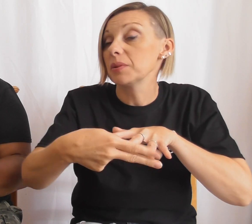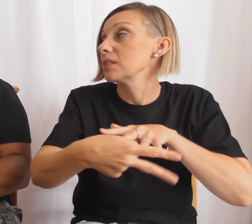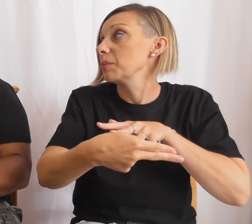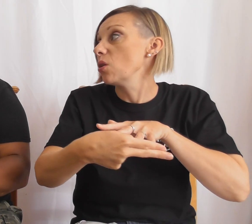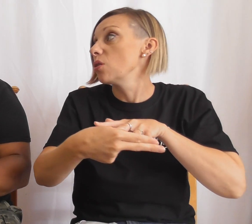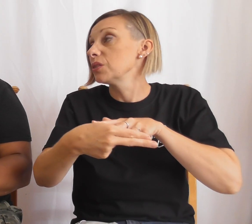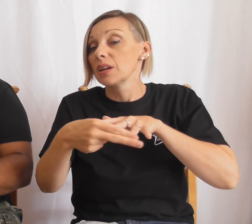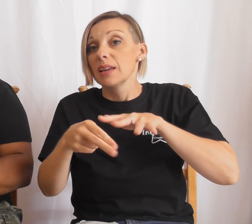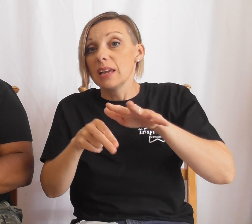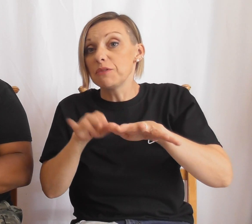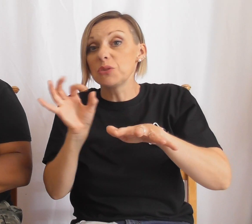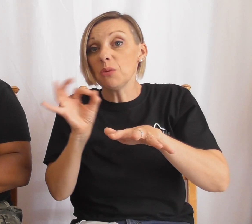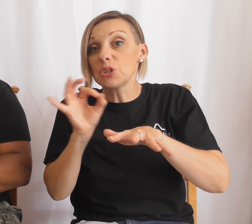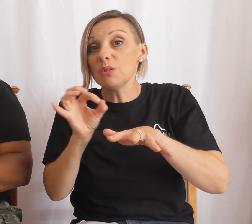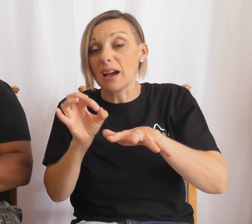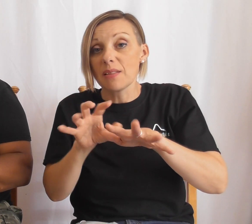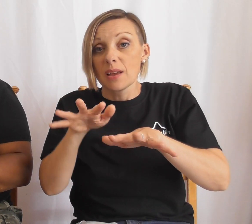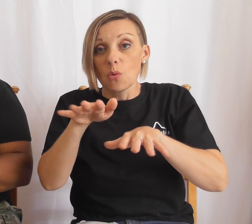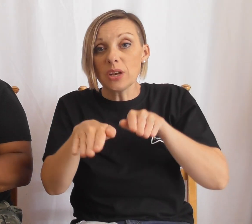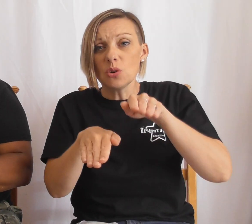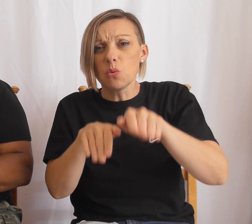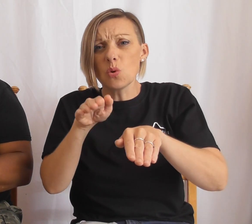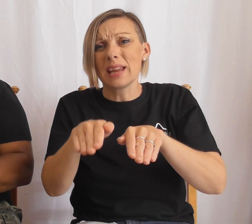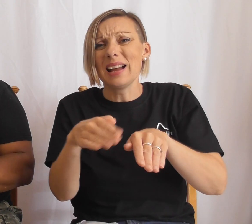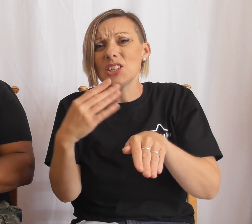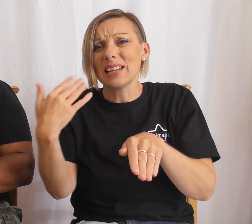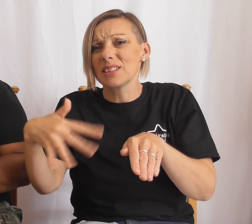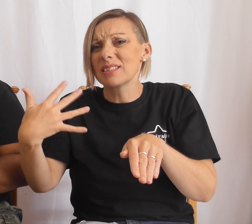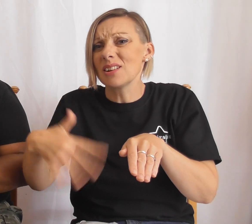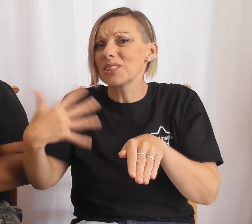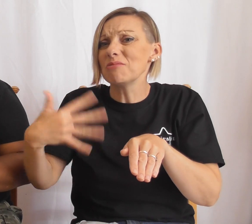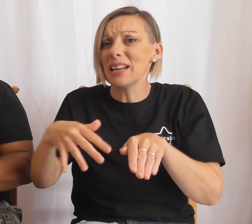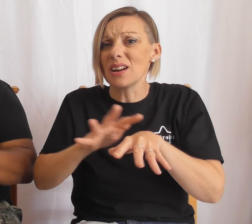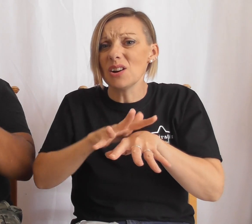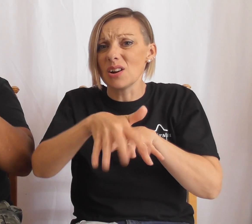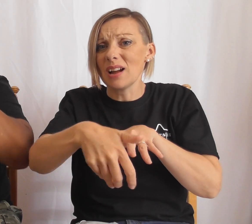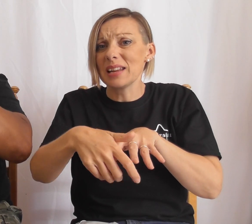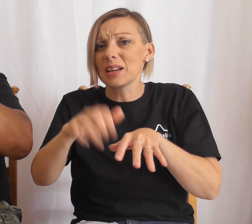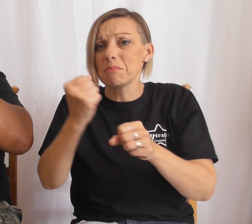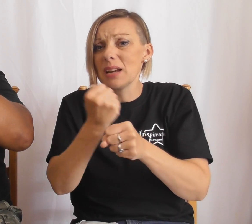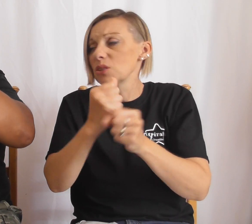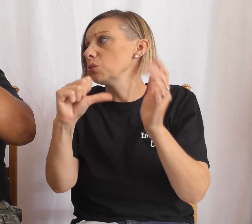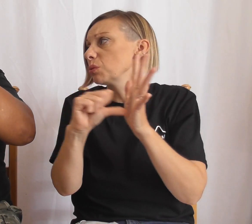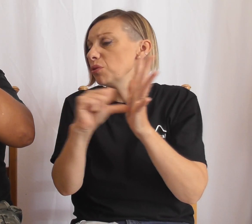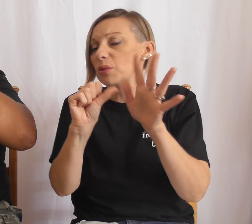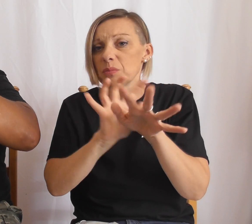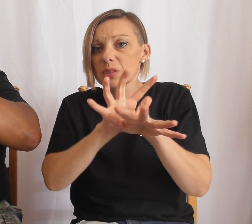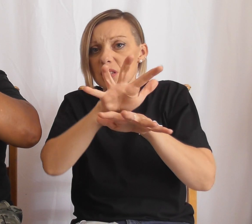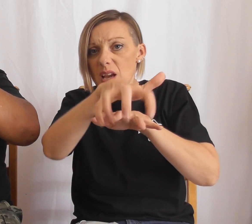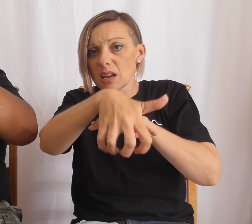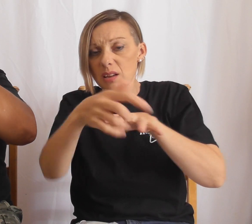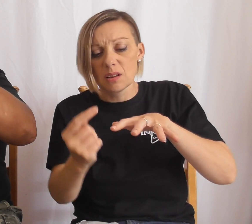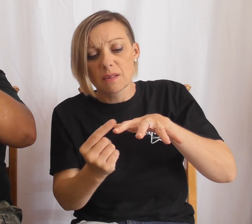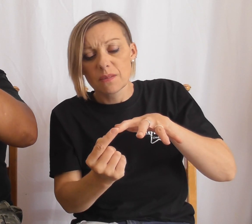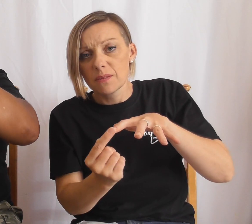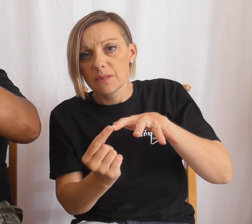toenail clipping, isn't it? Because if you don't do that, when you're walking, actually it can start to really hurt and it can make sorts of problems. And sometimes